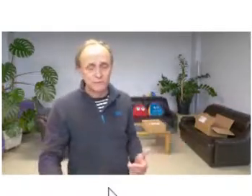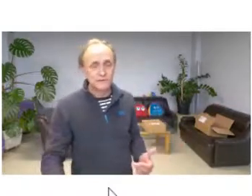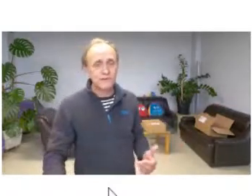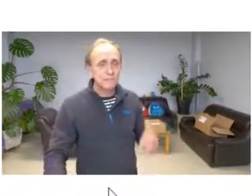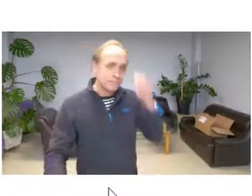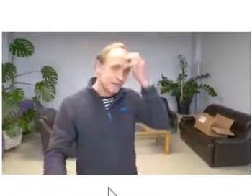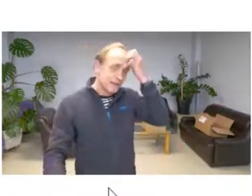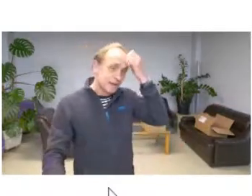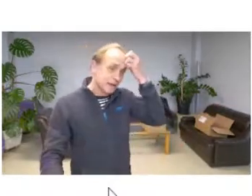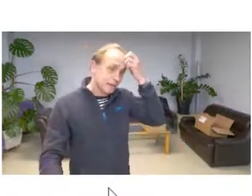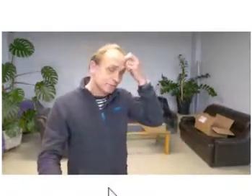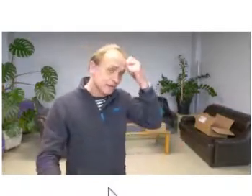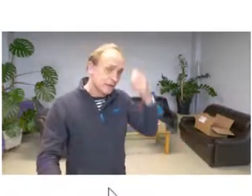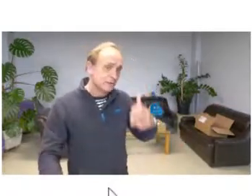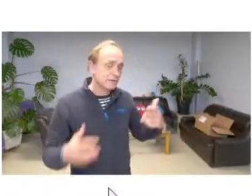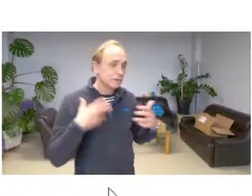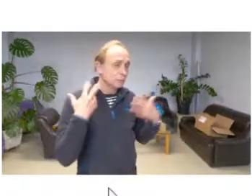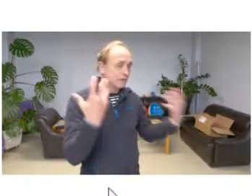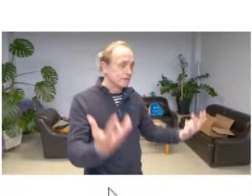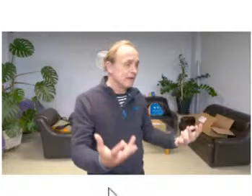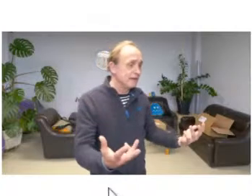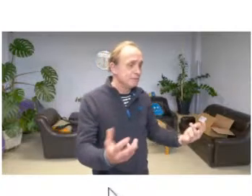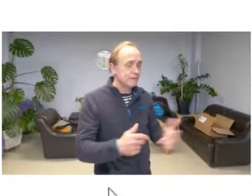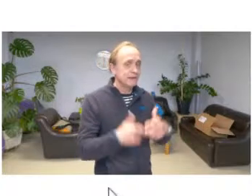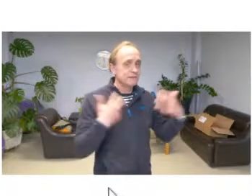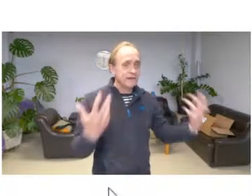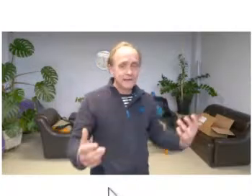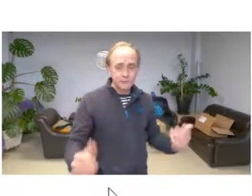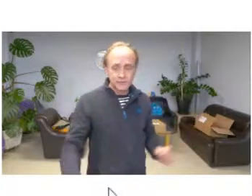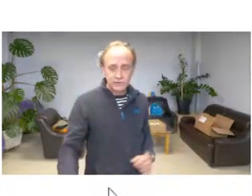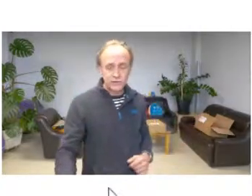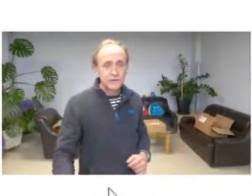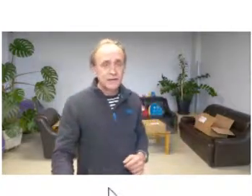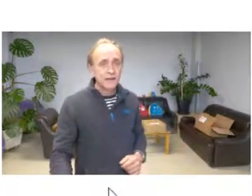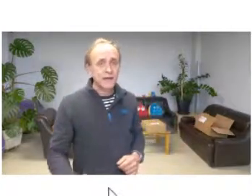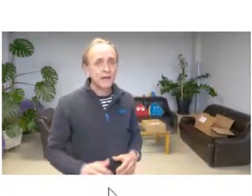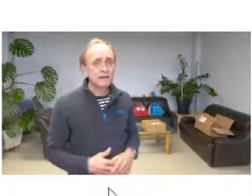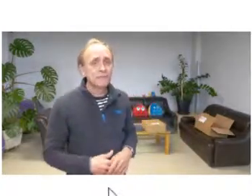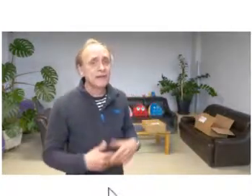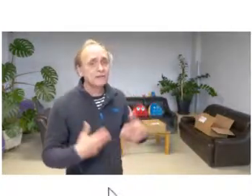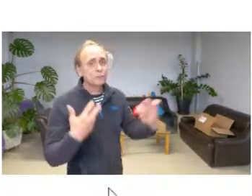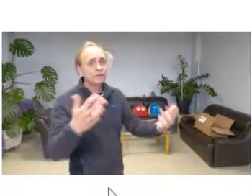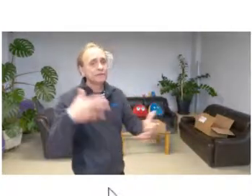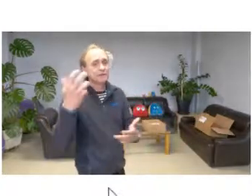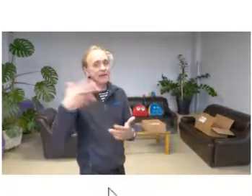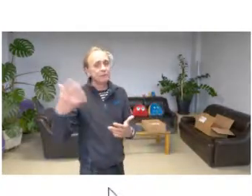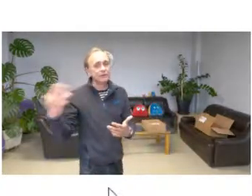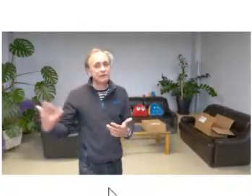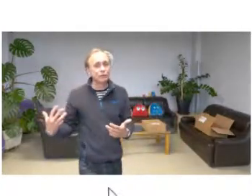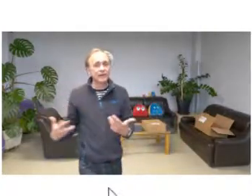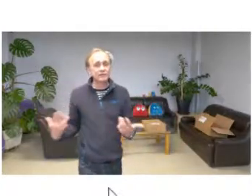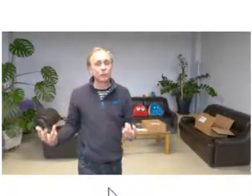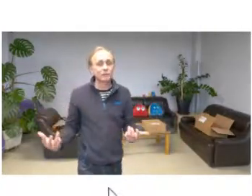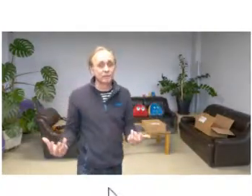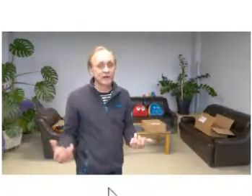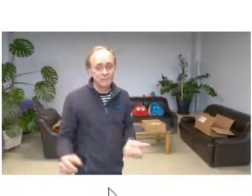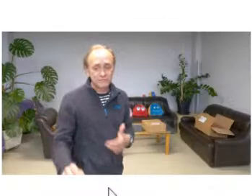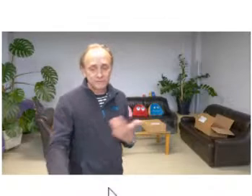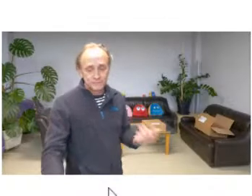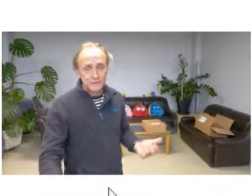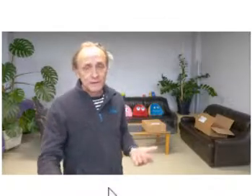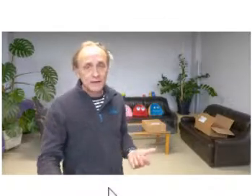of a team, is doing a sign in a sign language, and next one, camera collects all